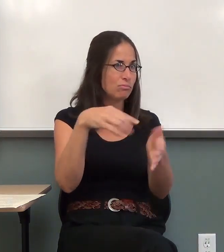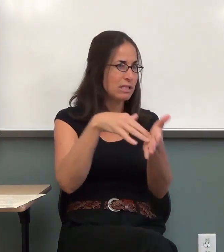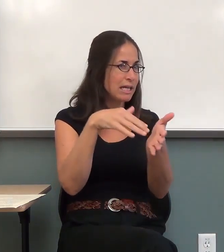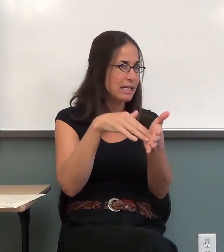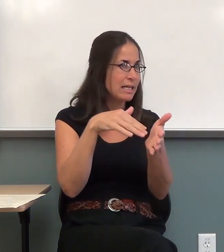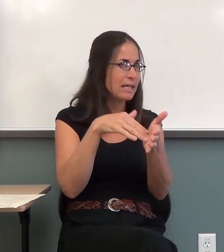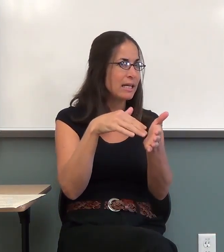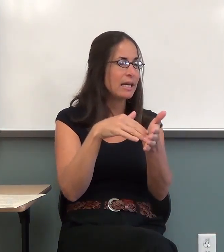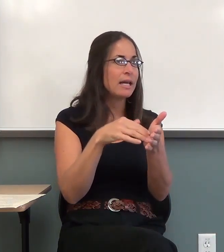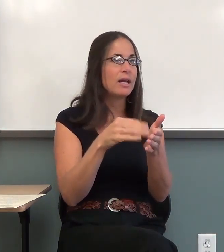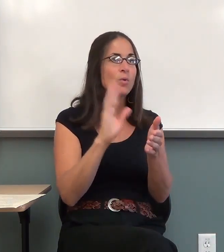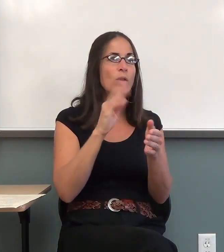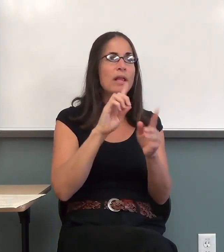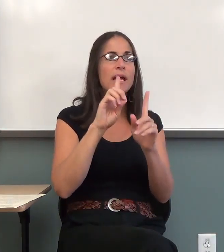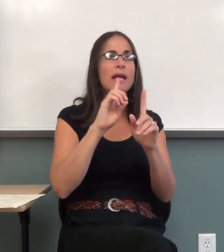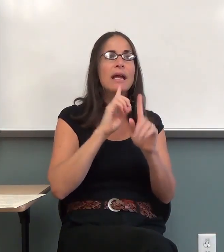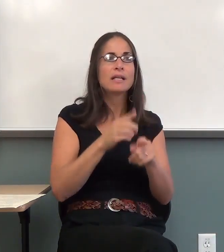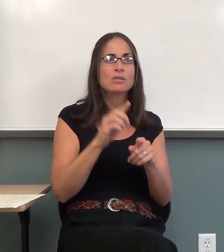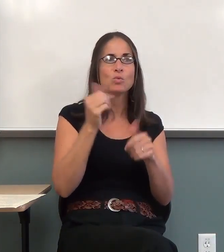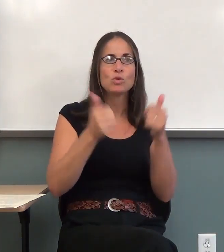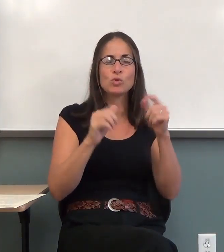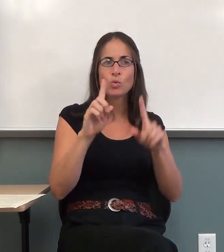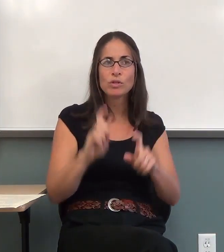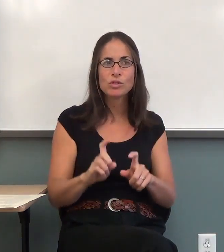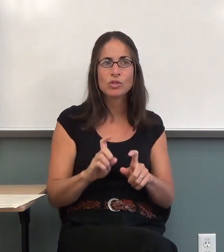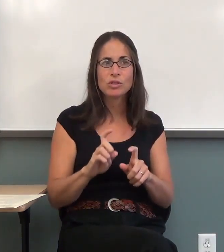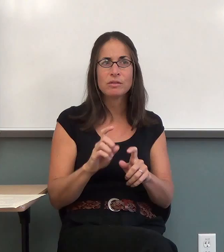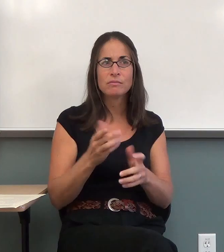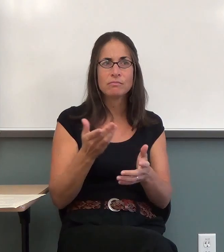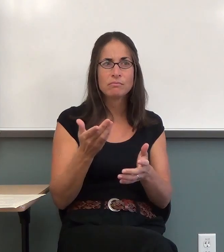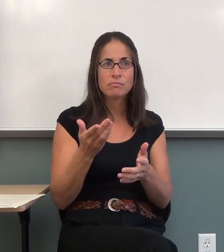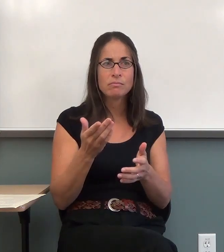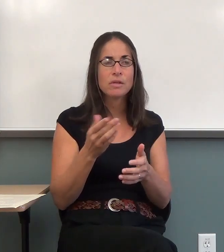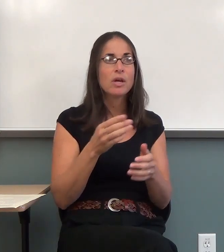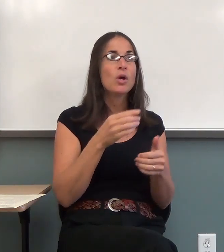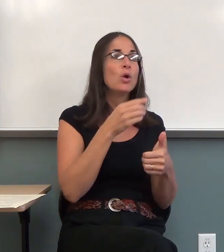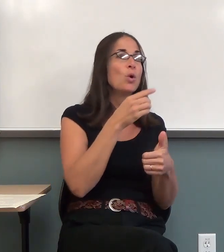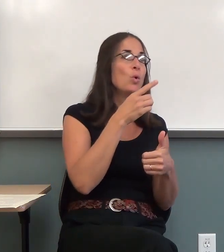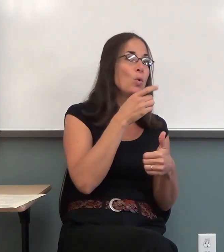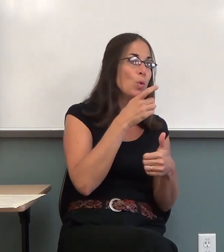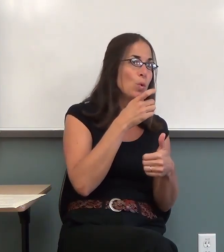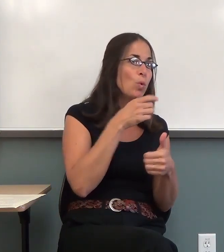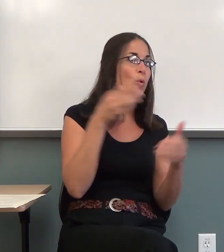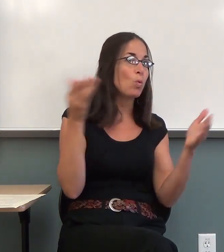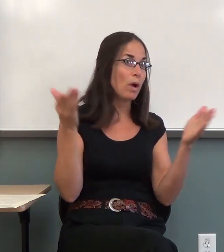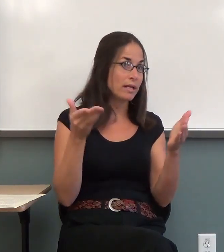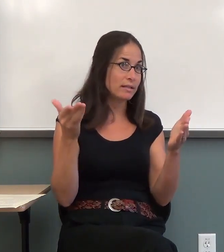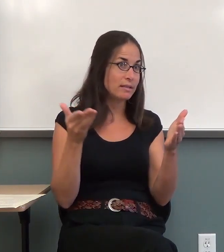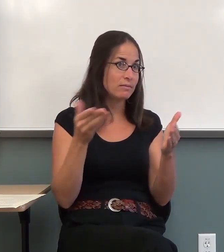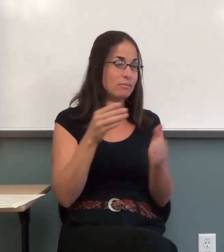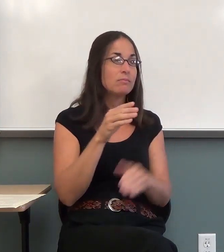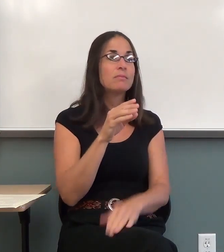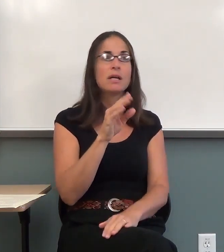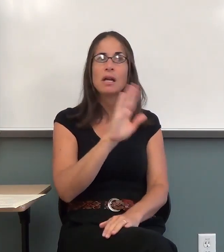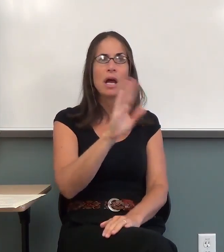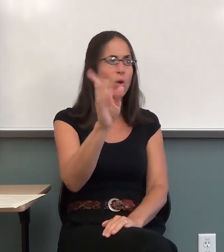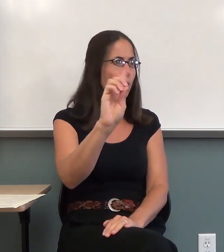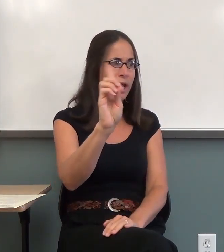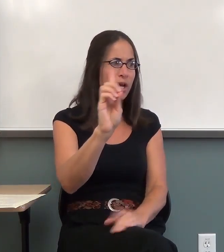which questions? Our subject, Who, what, where? who and what. That's right, not the where so much. Who, what? We're